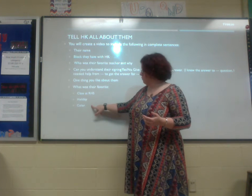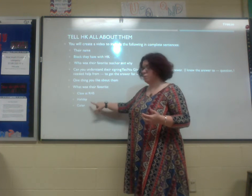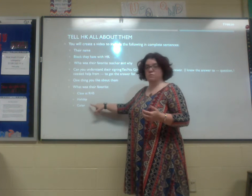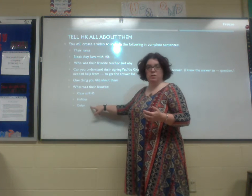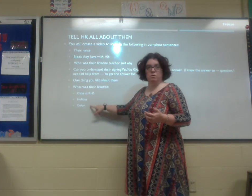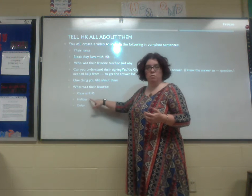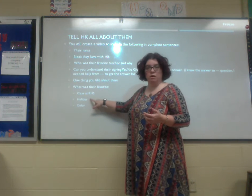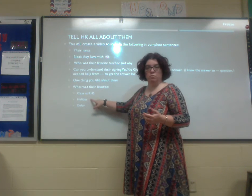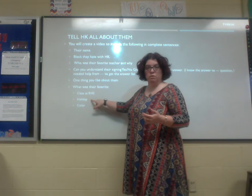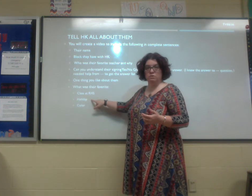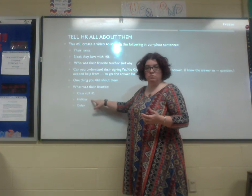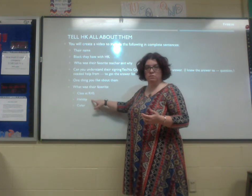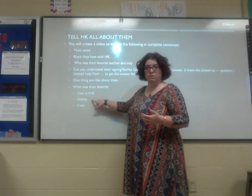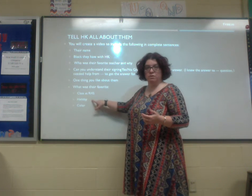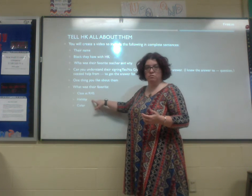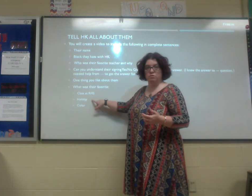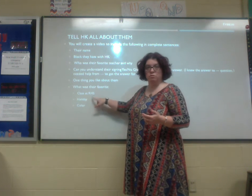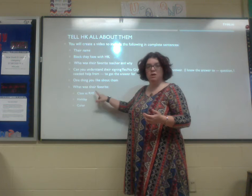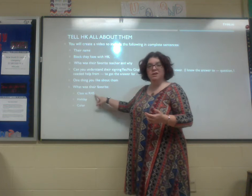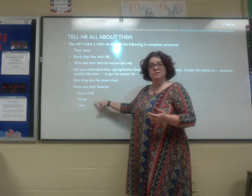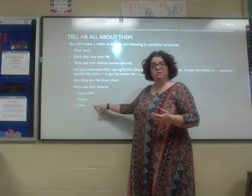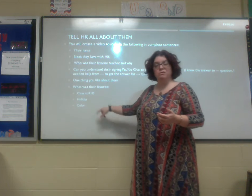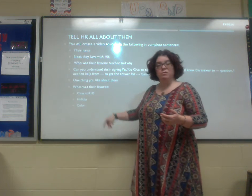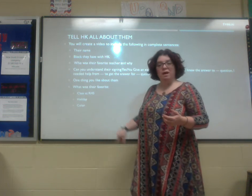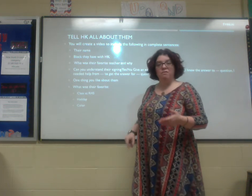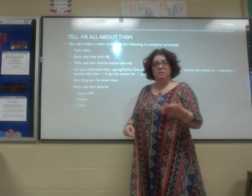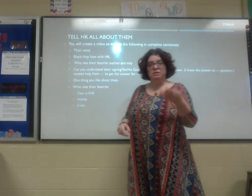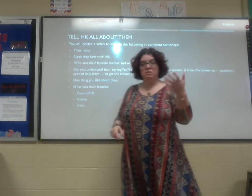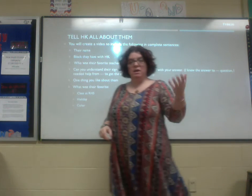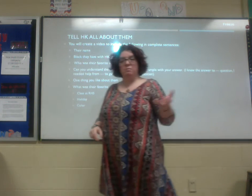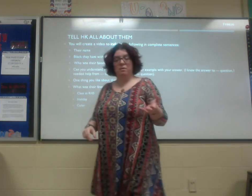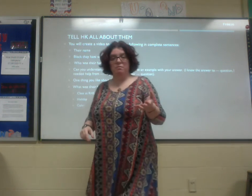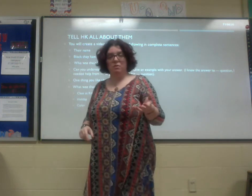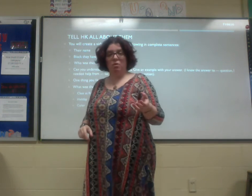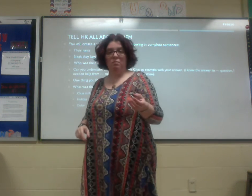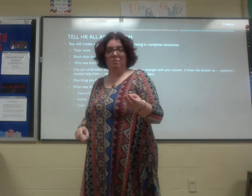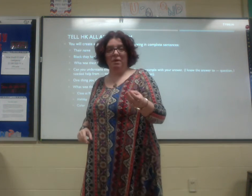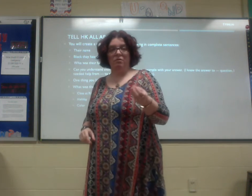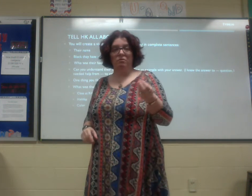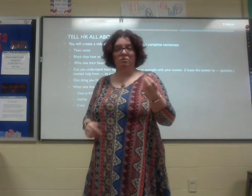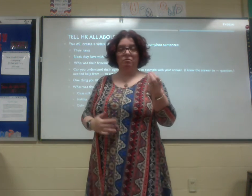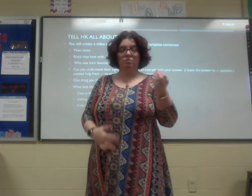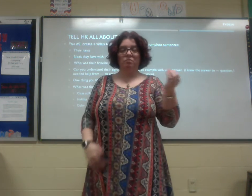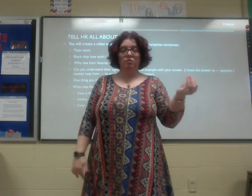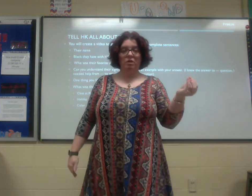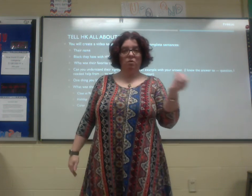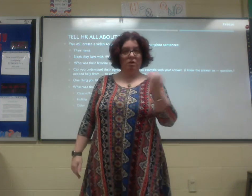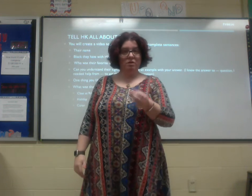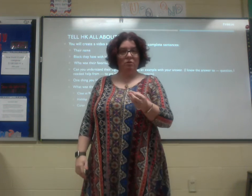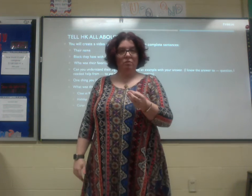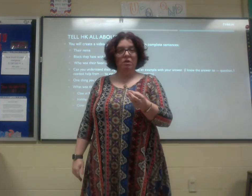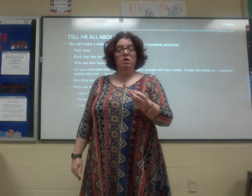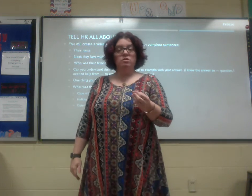from video 1, where this is from video 2. So if you have, let's say you had one pen pal video 1 and a different one.